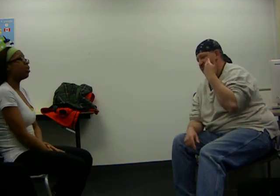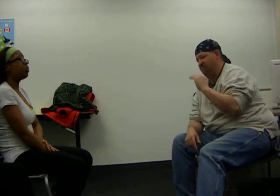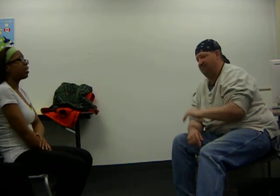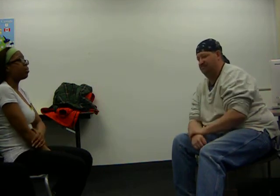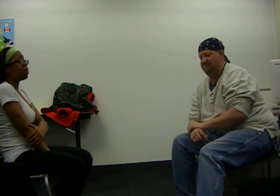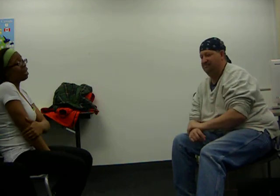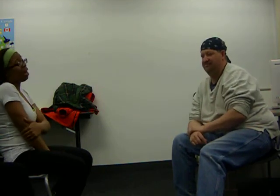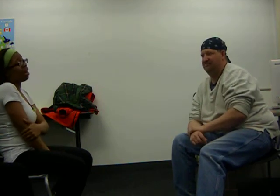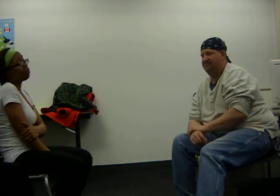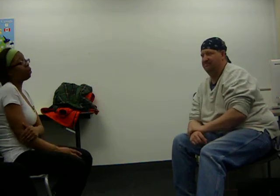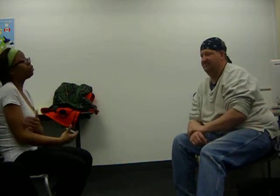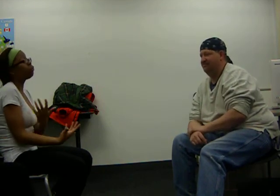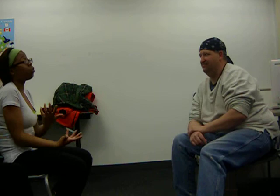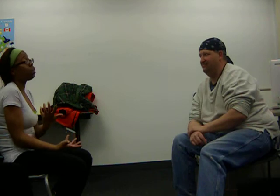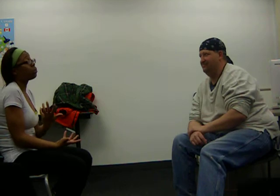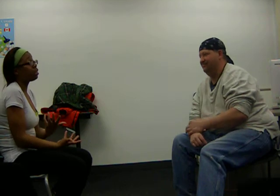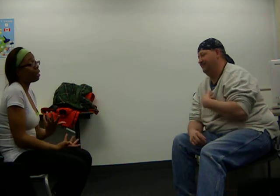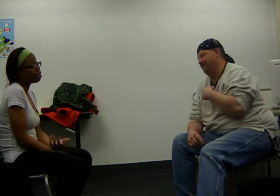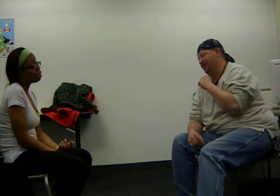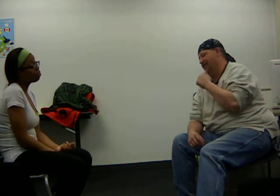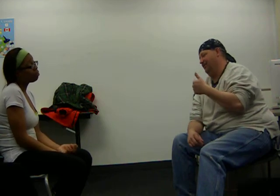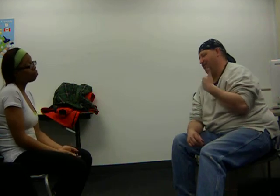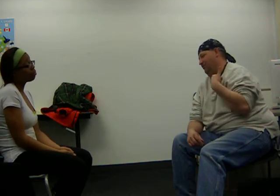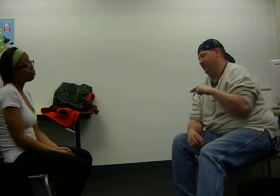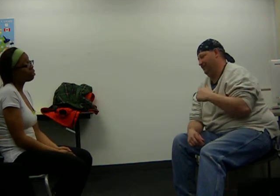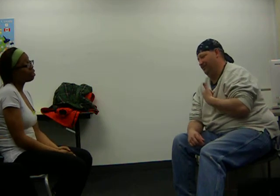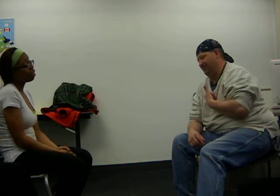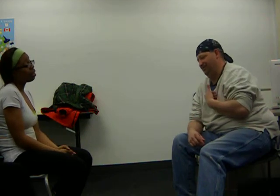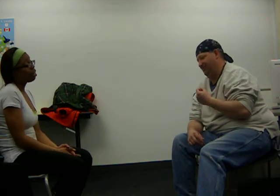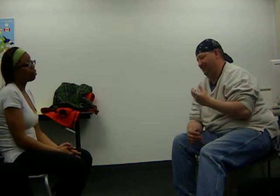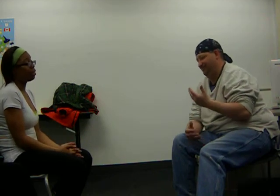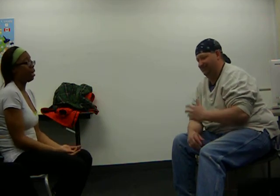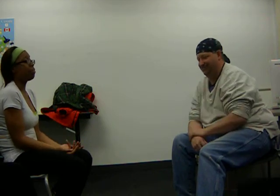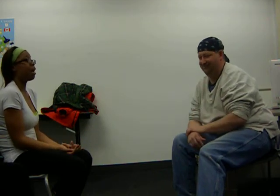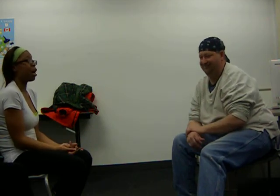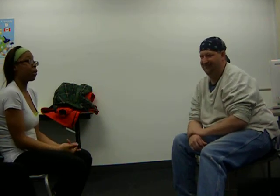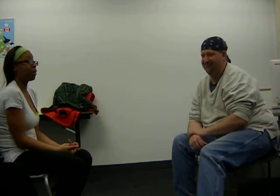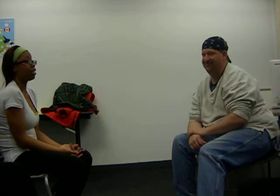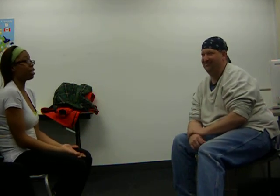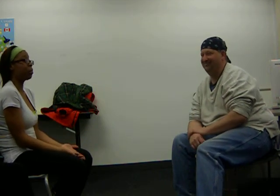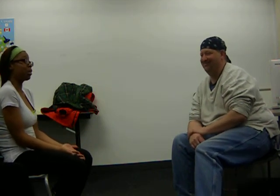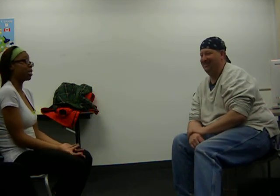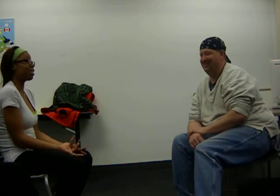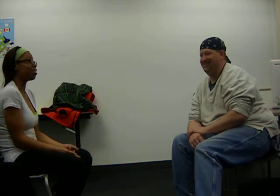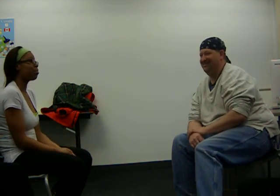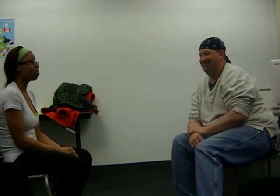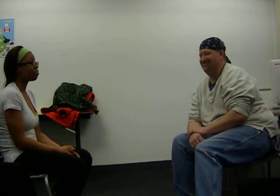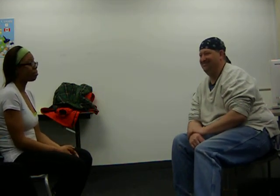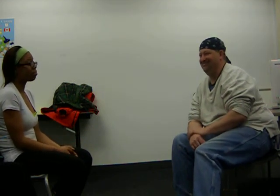don't know what religion, because I'm not a religious person. I'm not either.